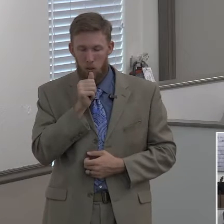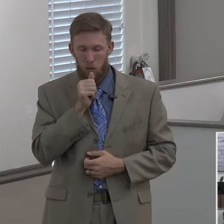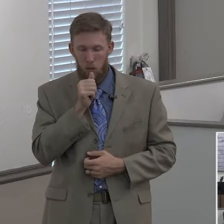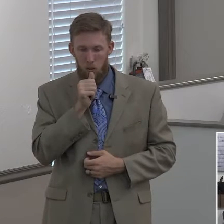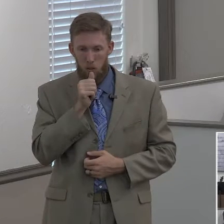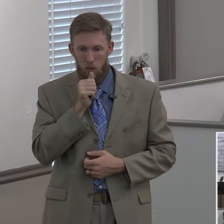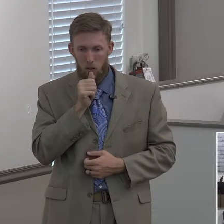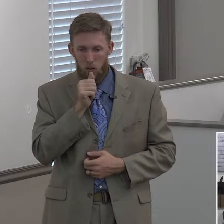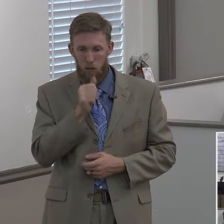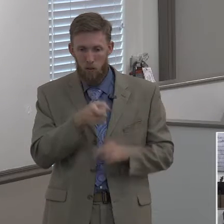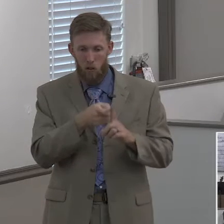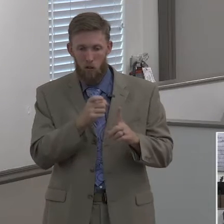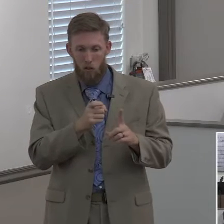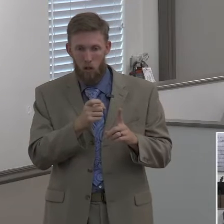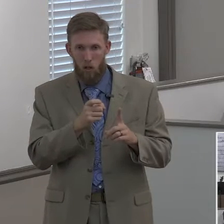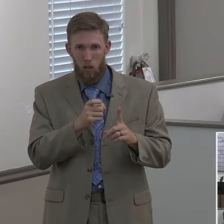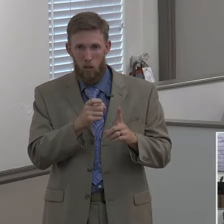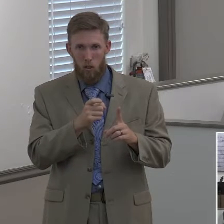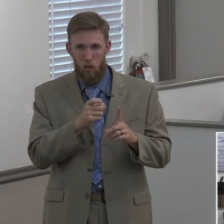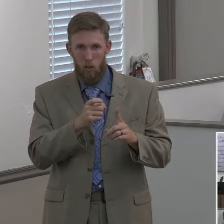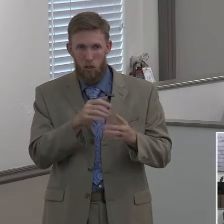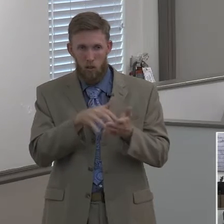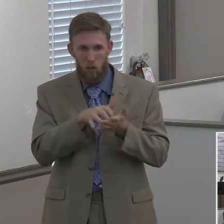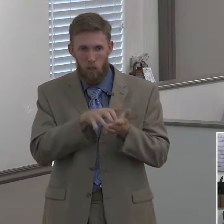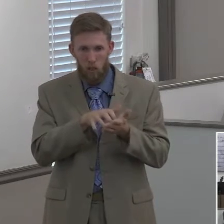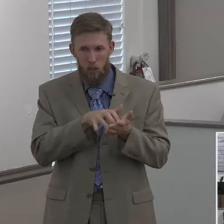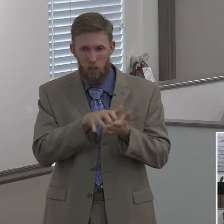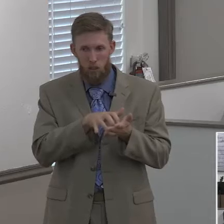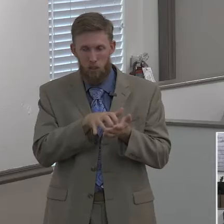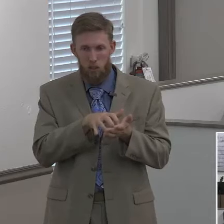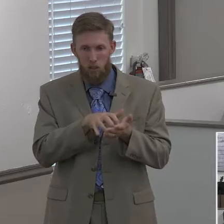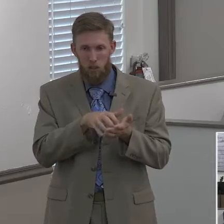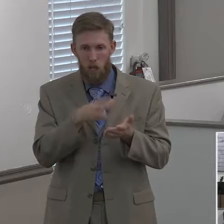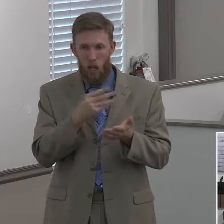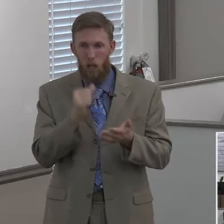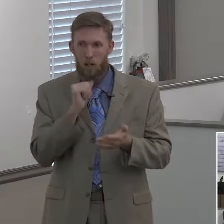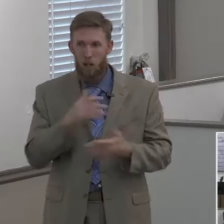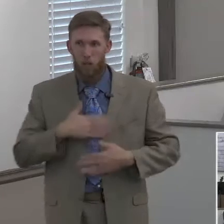weak and not to please ourselves.